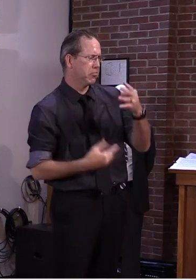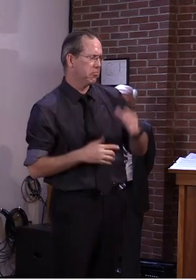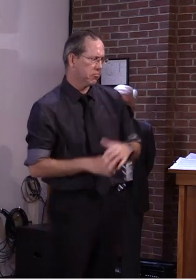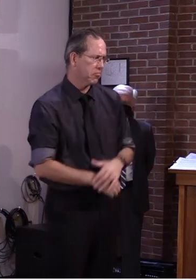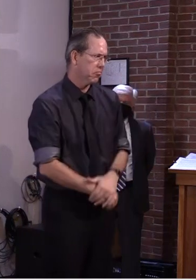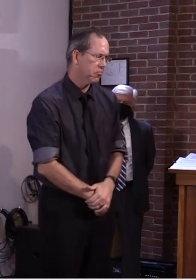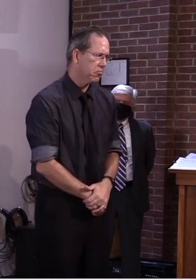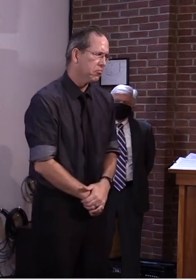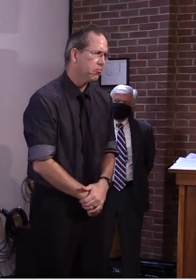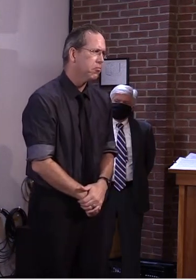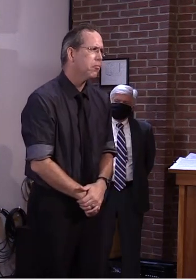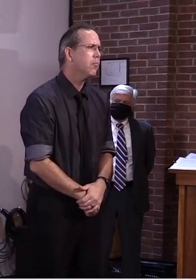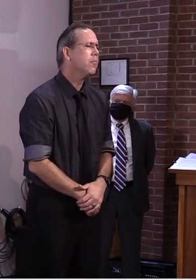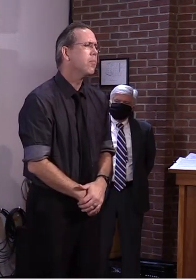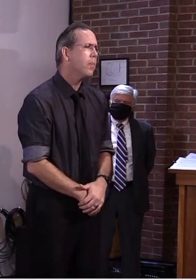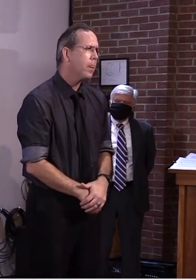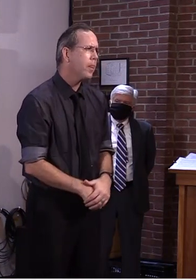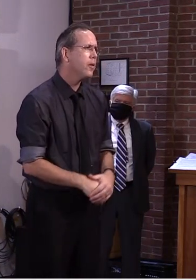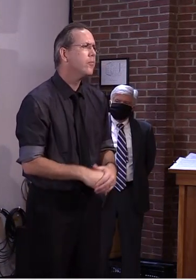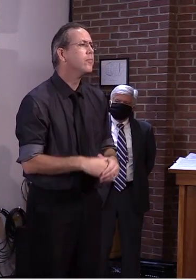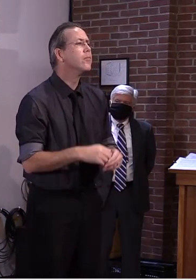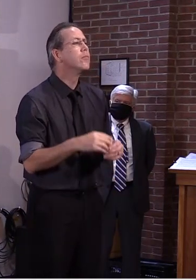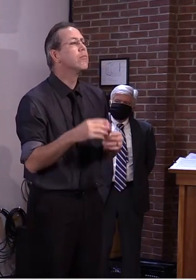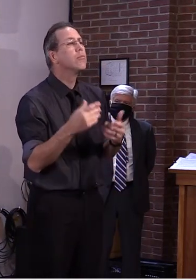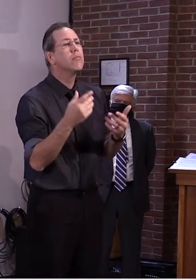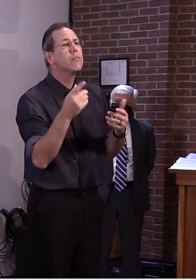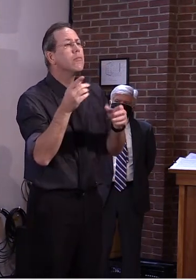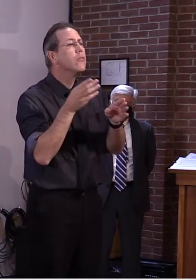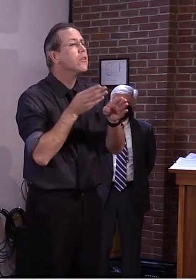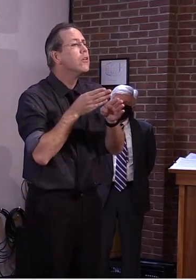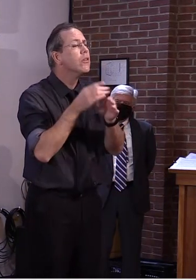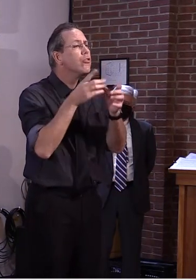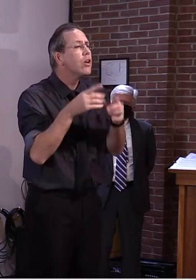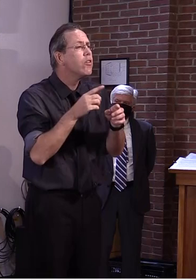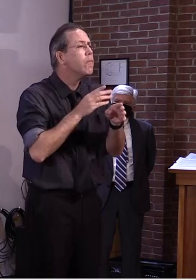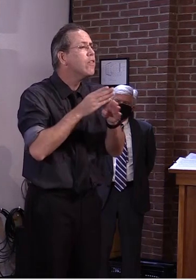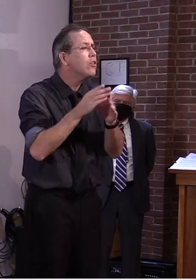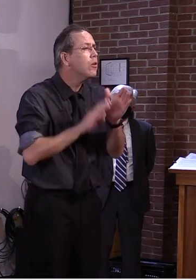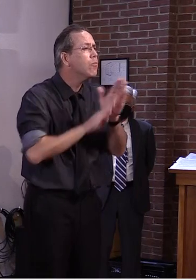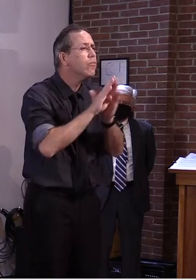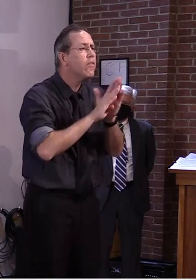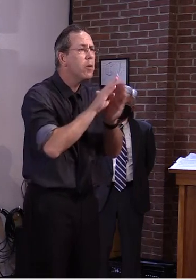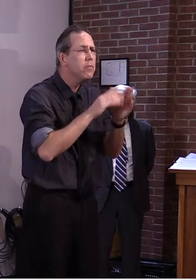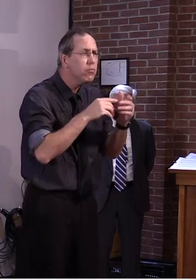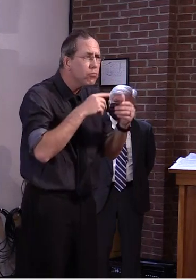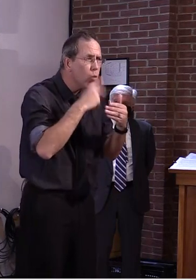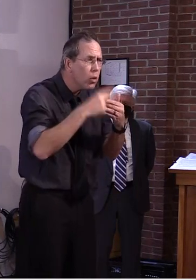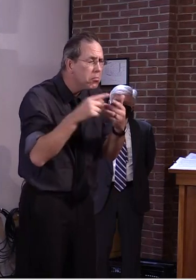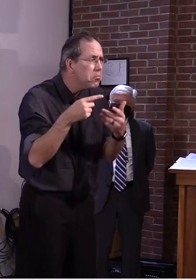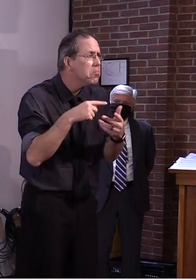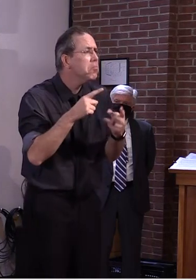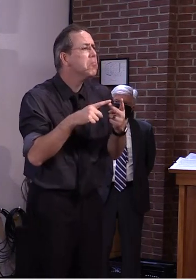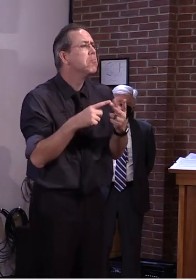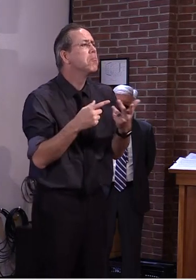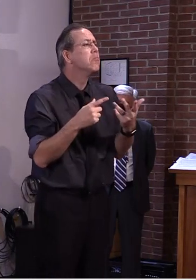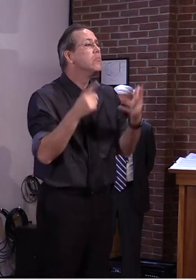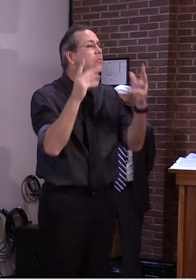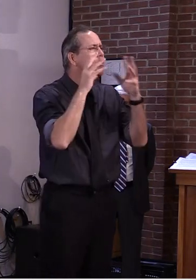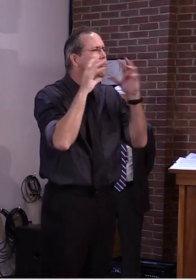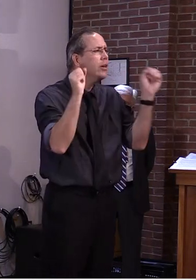Juliet Longchamp, Director of Professional Programs for Vermont NEA, Tom Lovett, the Headmaster Emeritus of St. Johnsbury